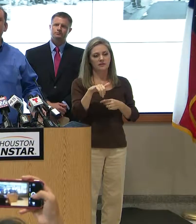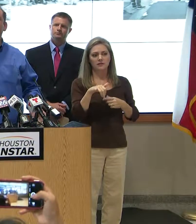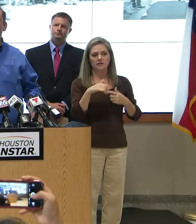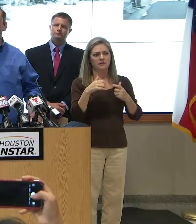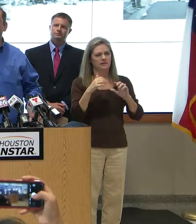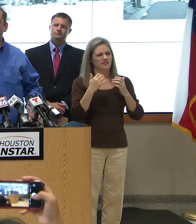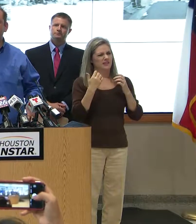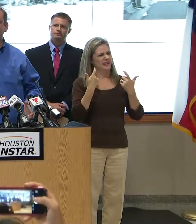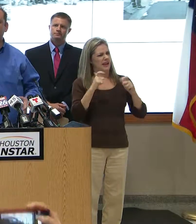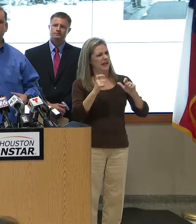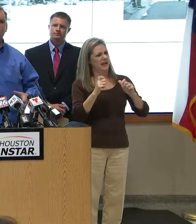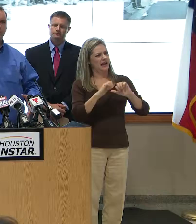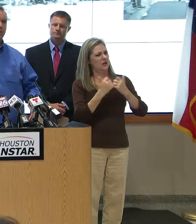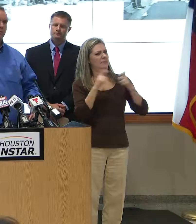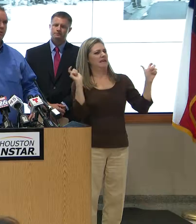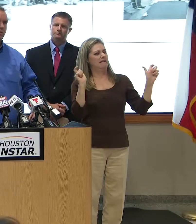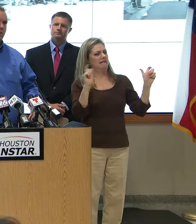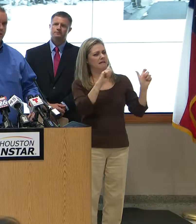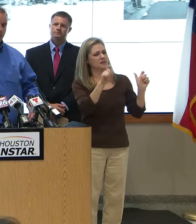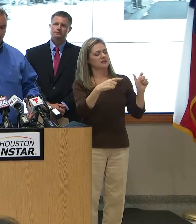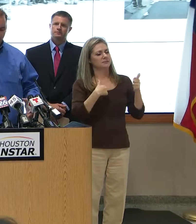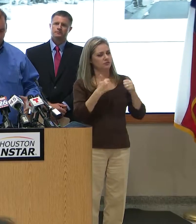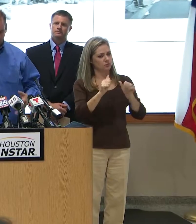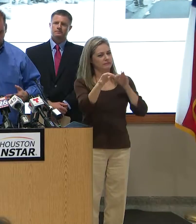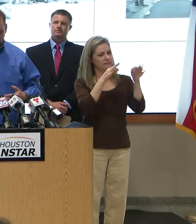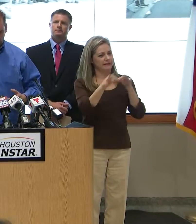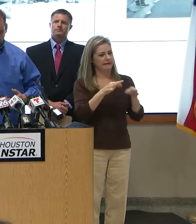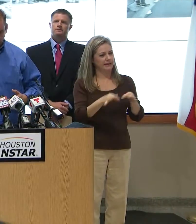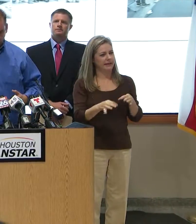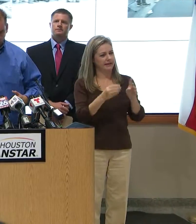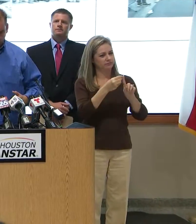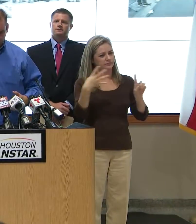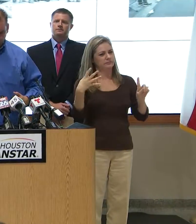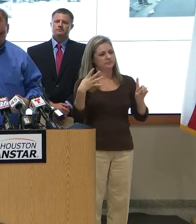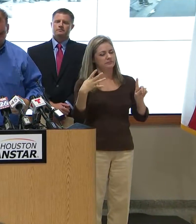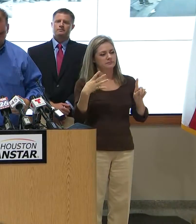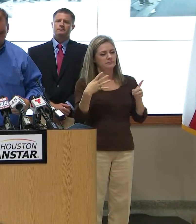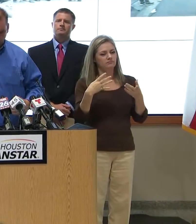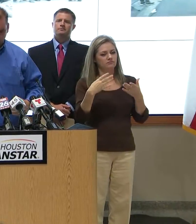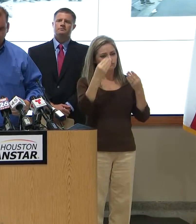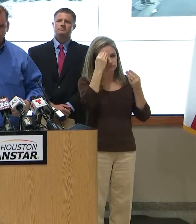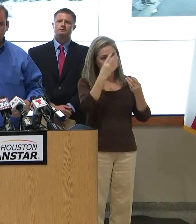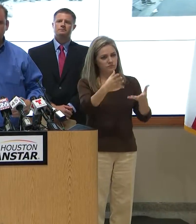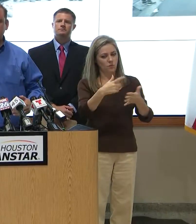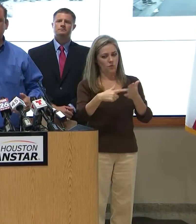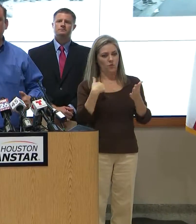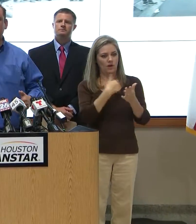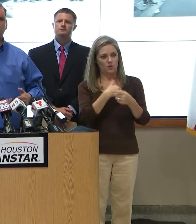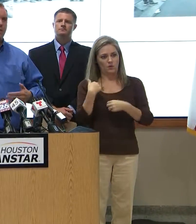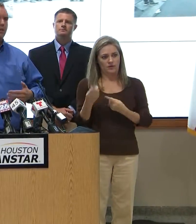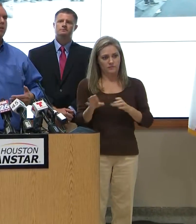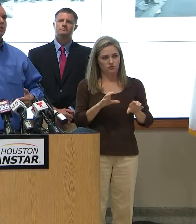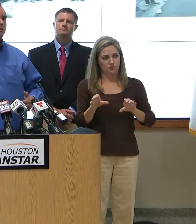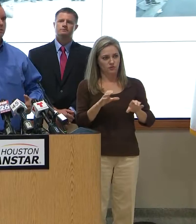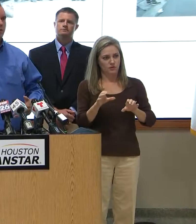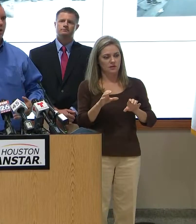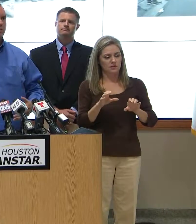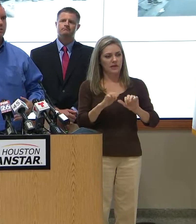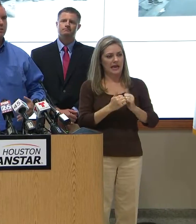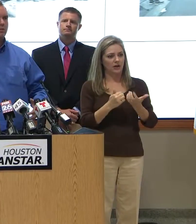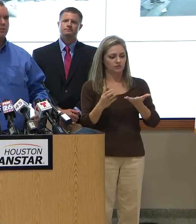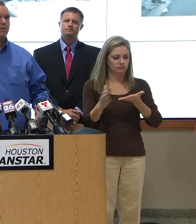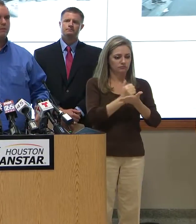big this event was. And so I'm going to try to classify some of that today and give a little bit of an overview of what the flood control district has been doing with respect to data collection.